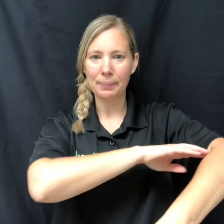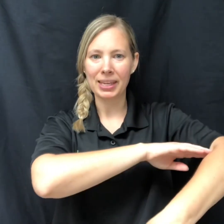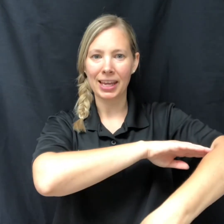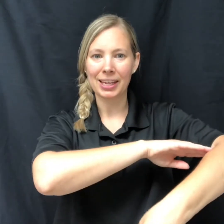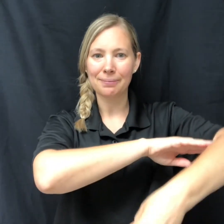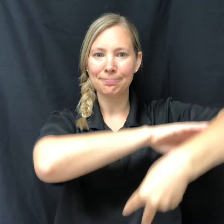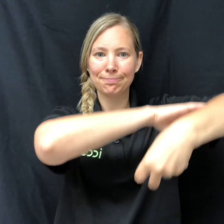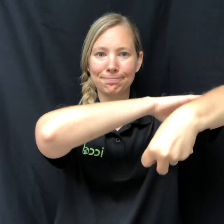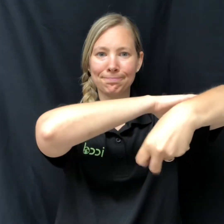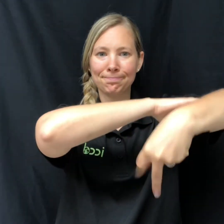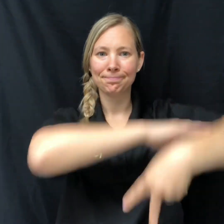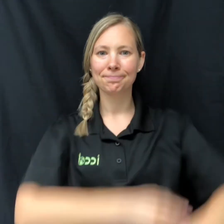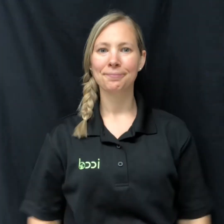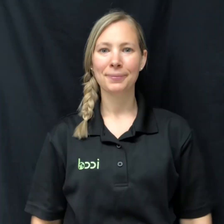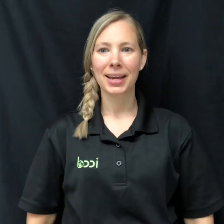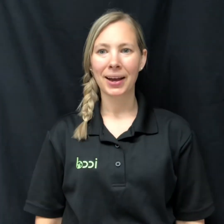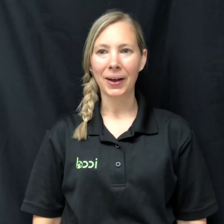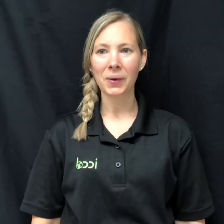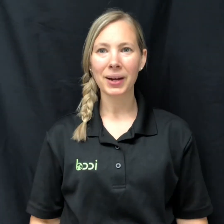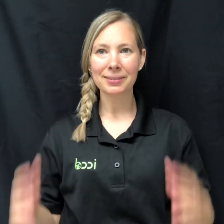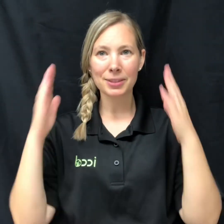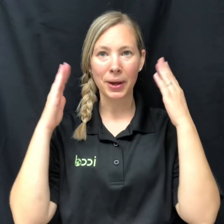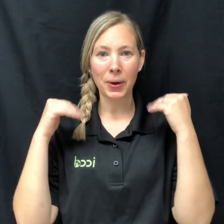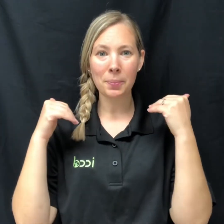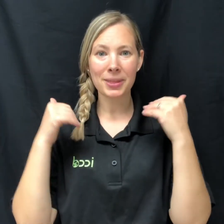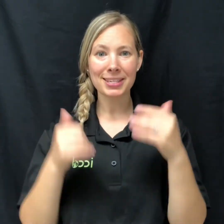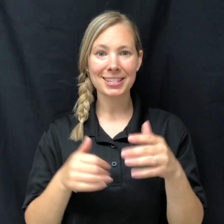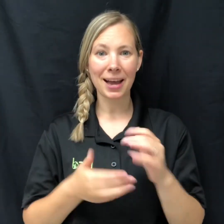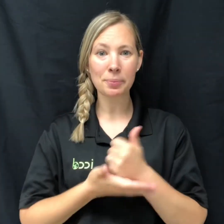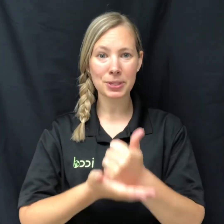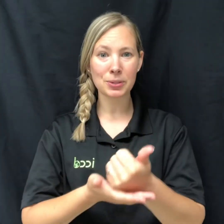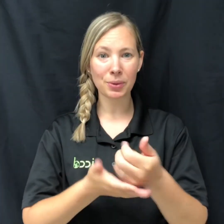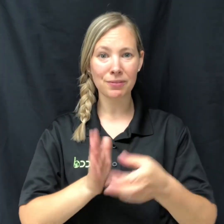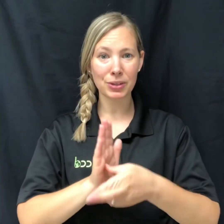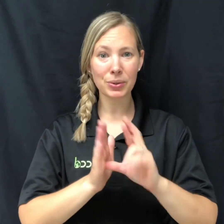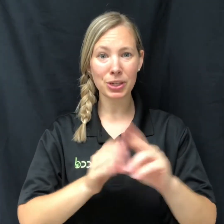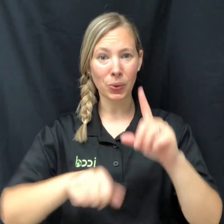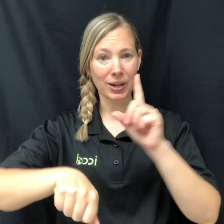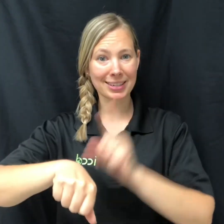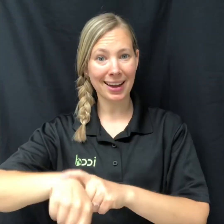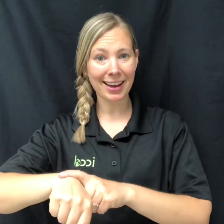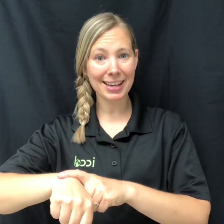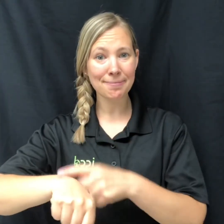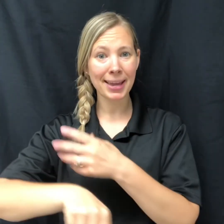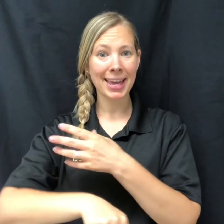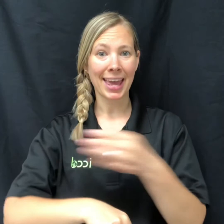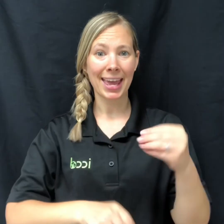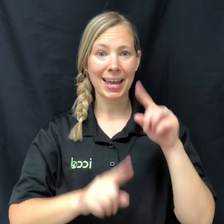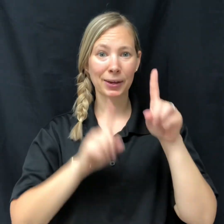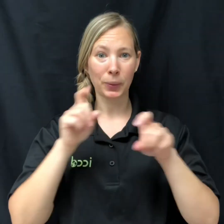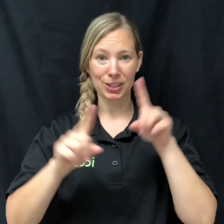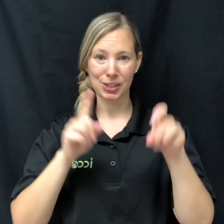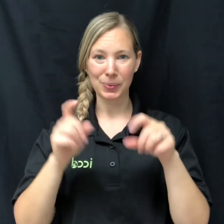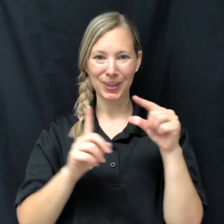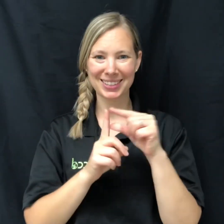midnight. All right, so I hope this helps you review your time and question words.